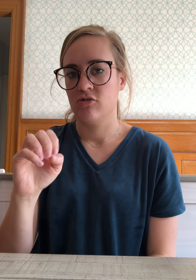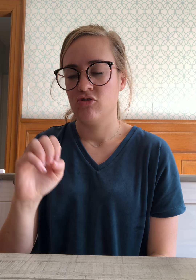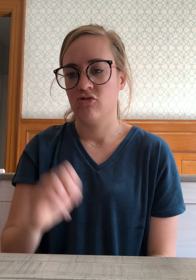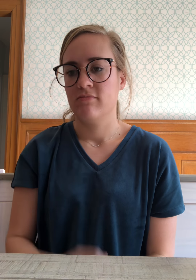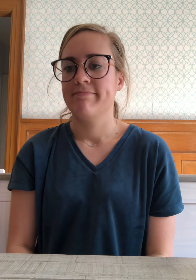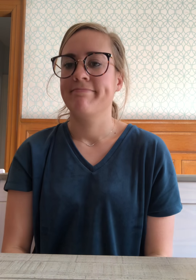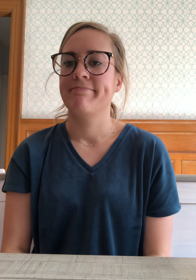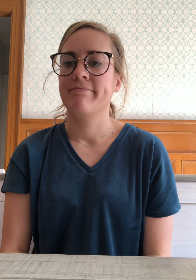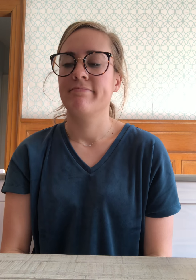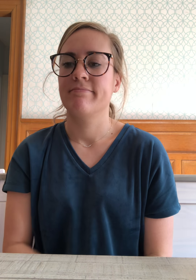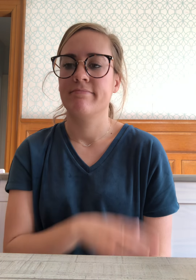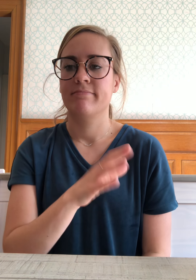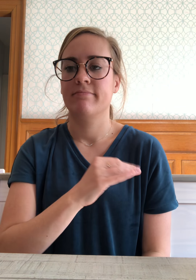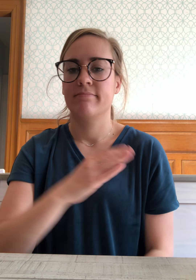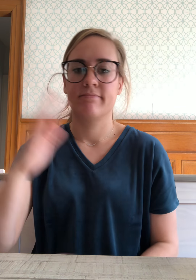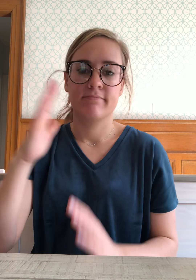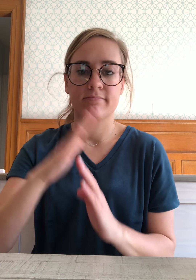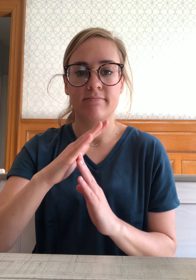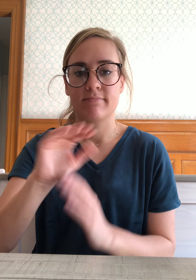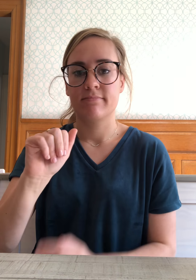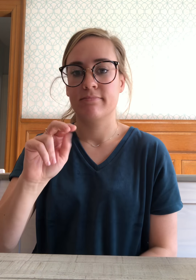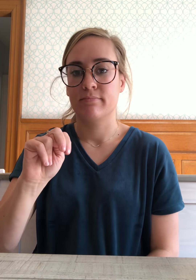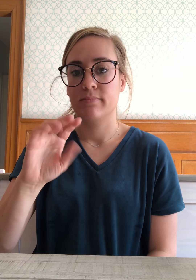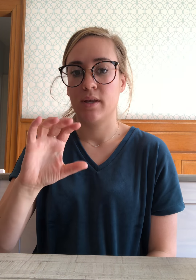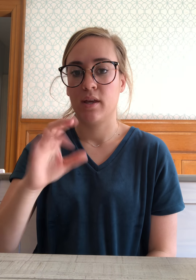The ultimate anchor, a TAD,